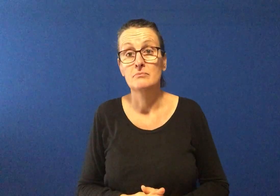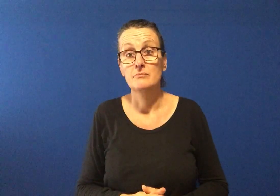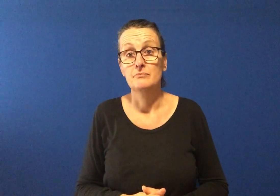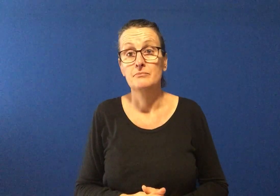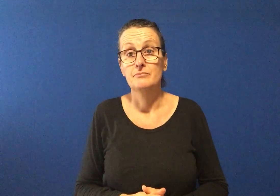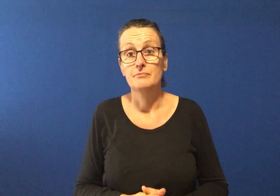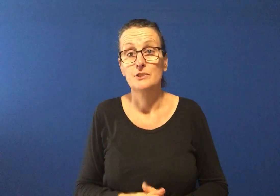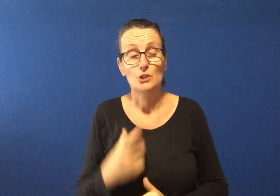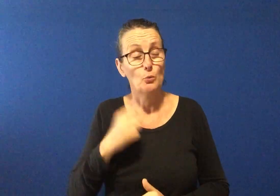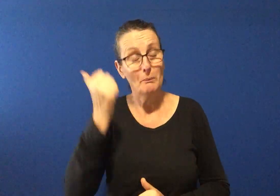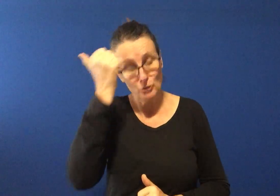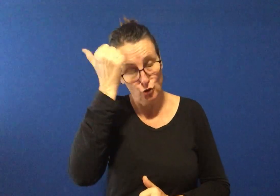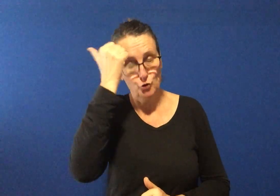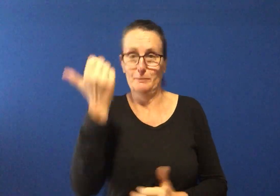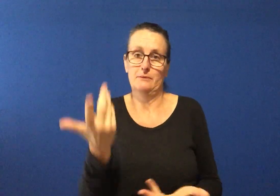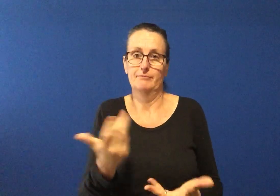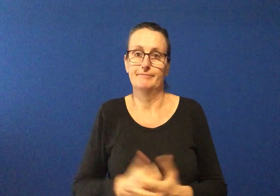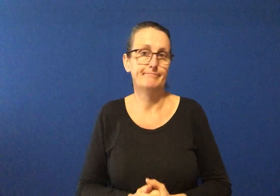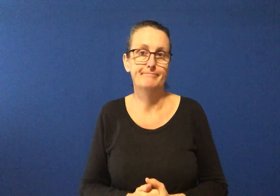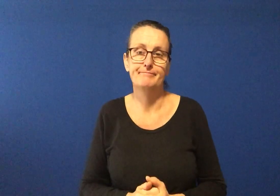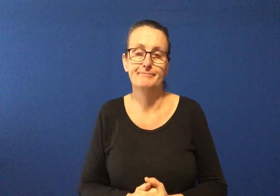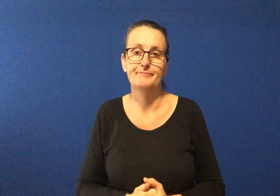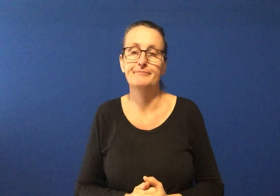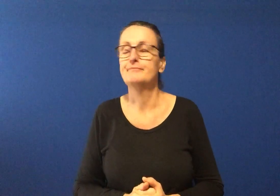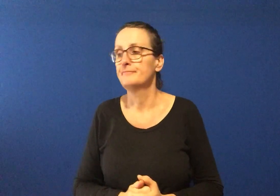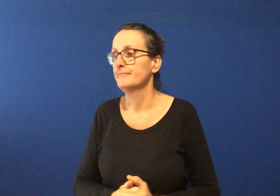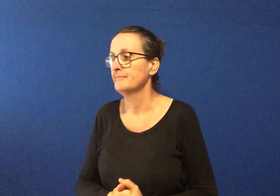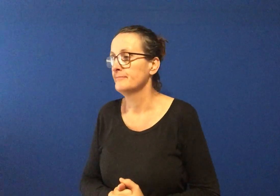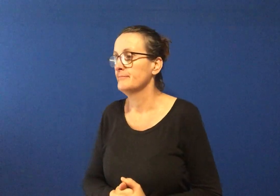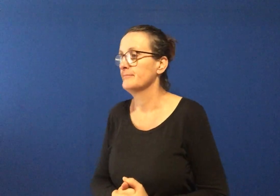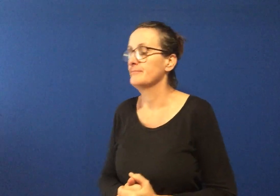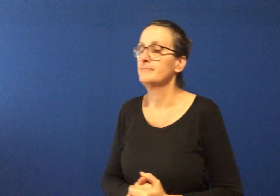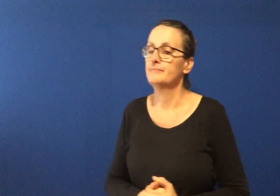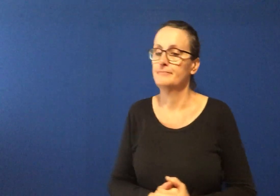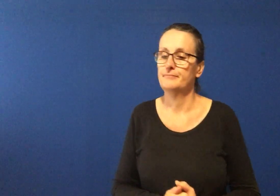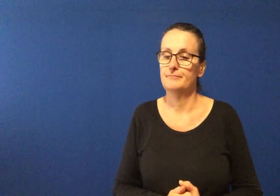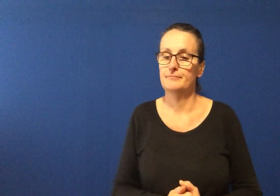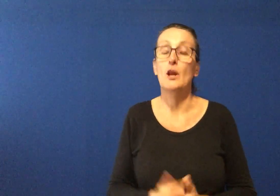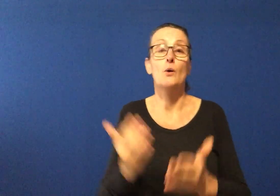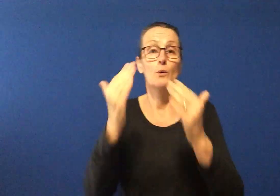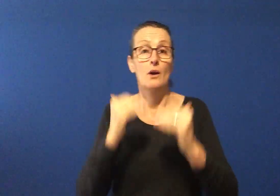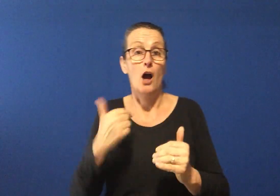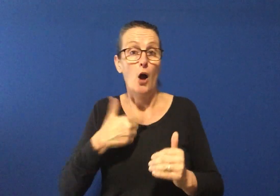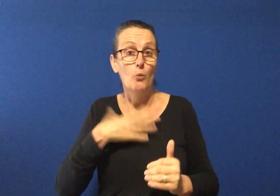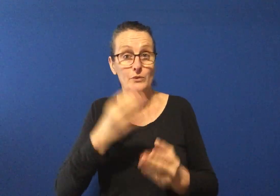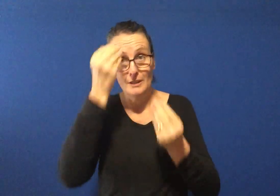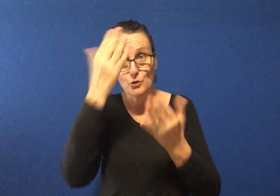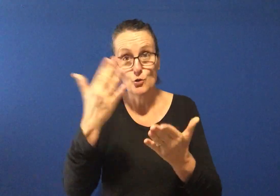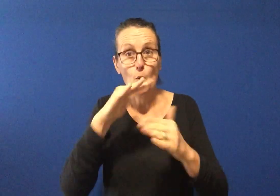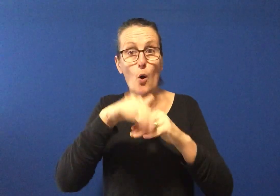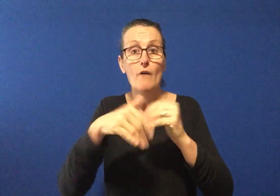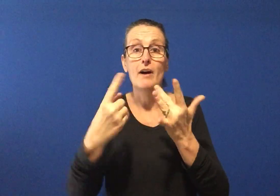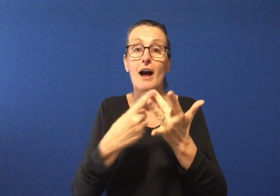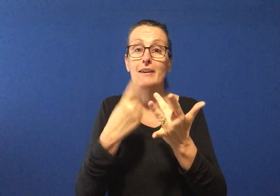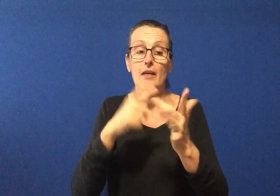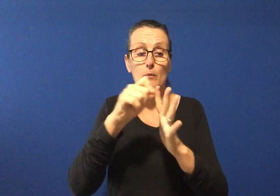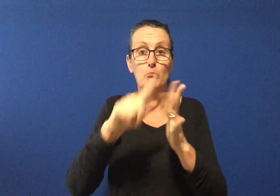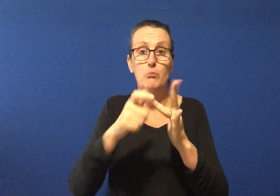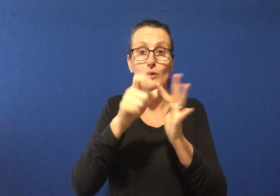stupid practice. So before we go today, I want to let you know about another podcast called America If You're Listening, which is about the last 4 years of